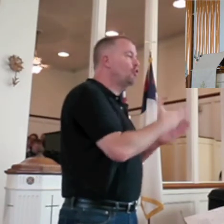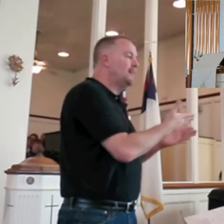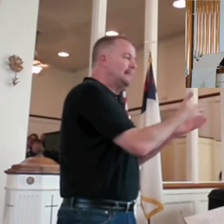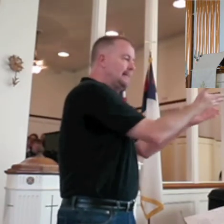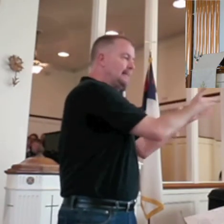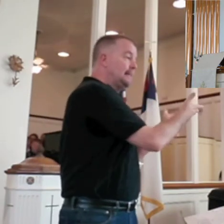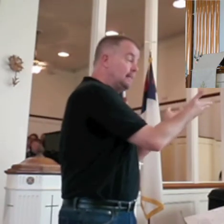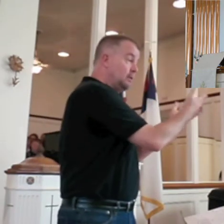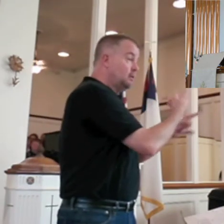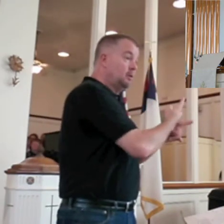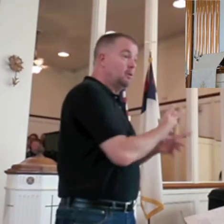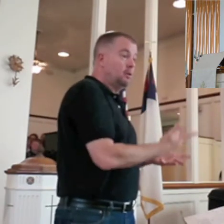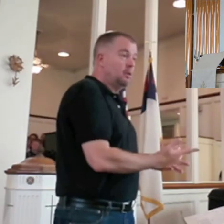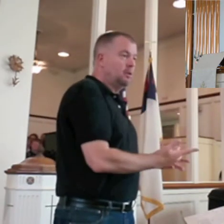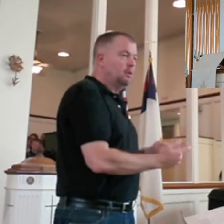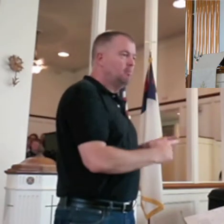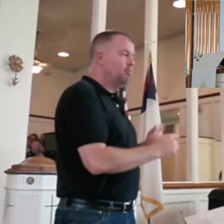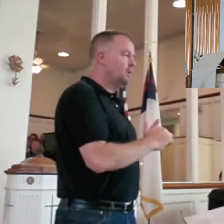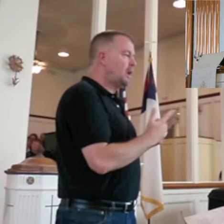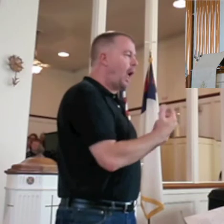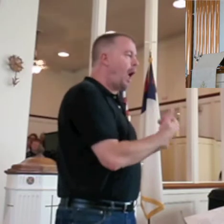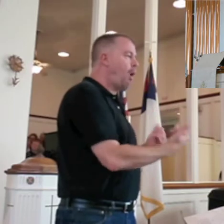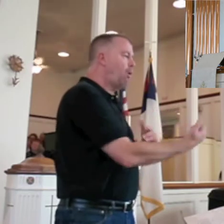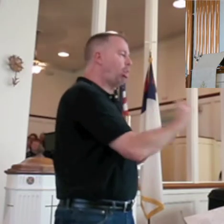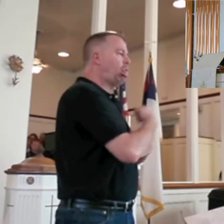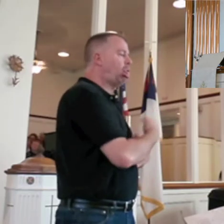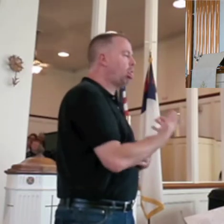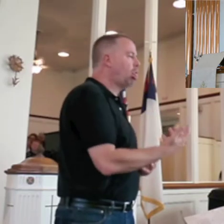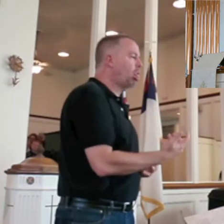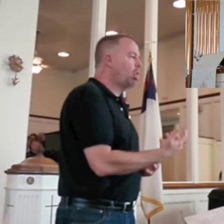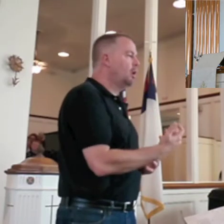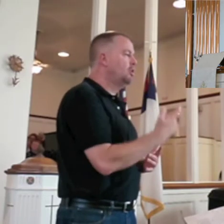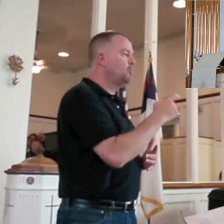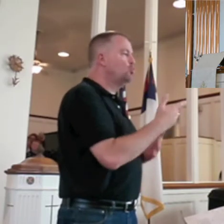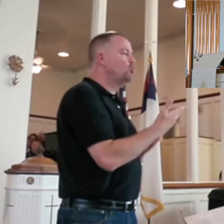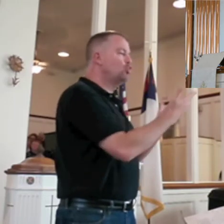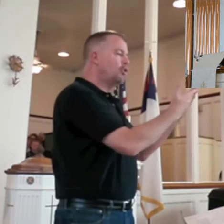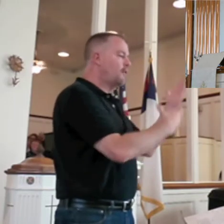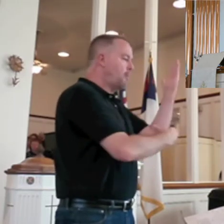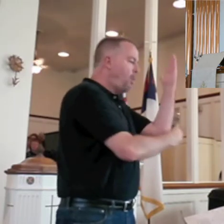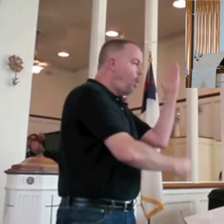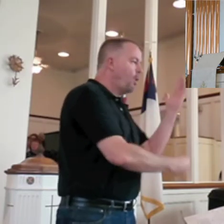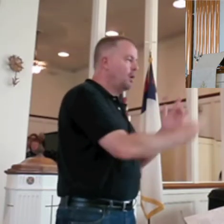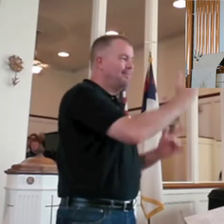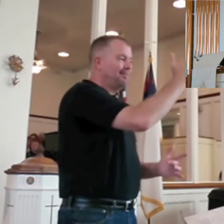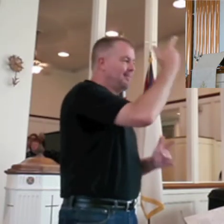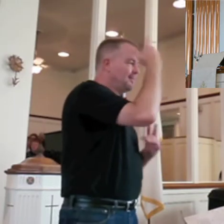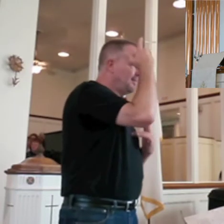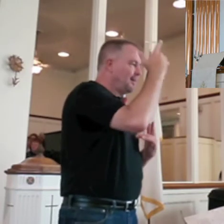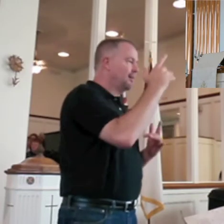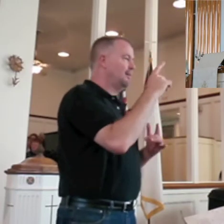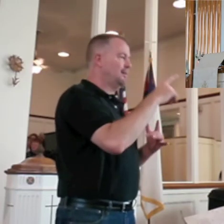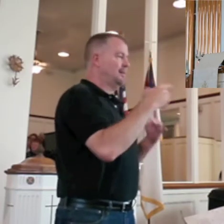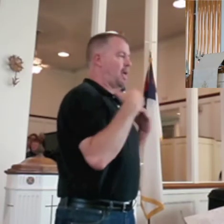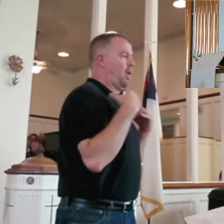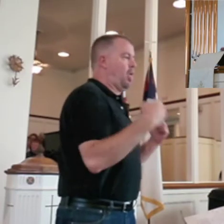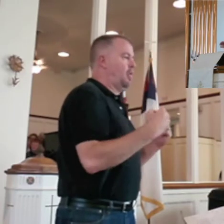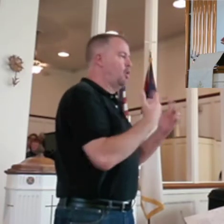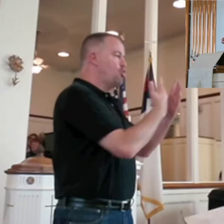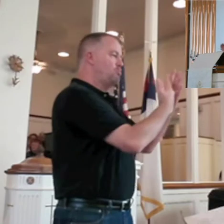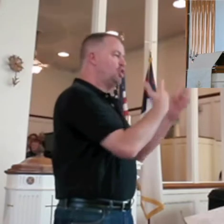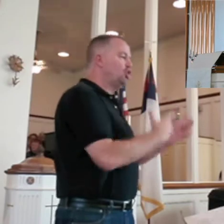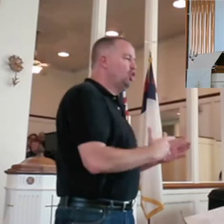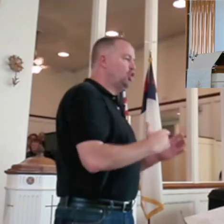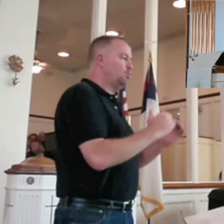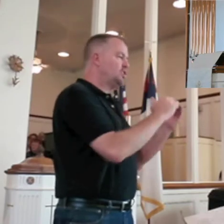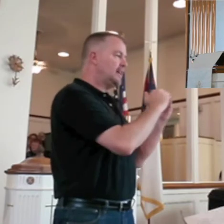public servants. And especially to serve the least. The sick with health